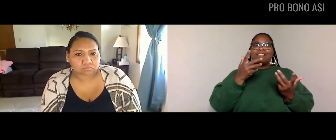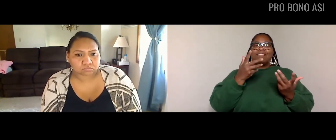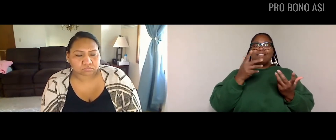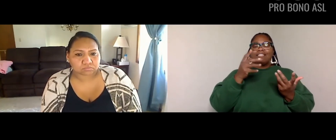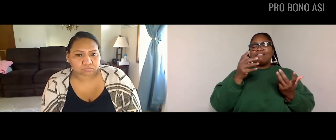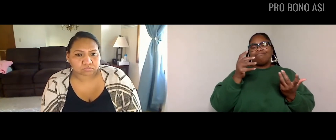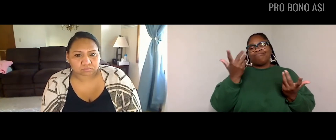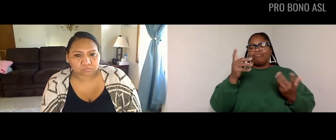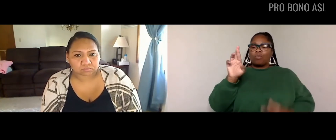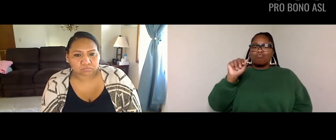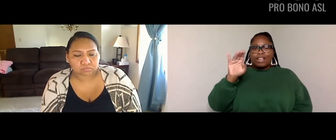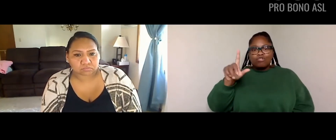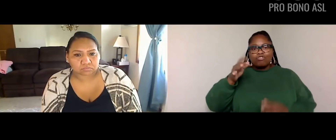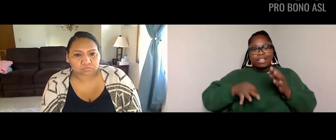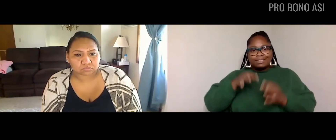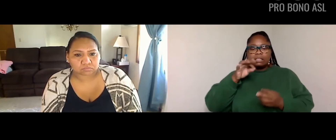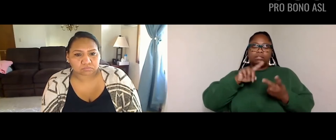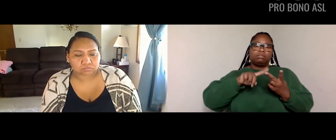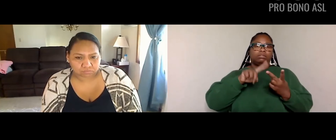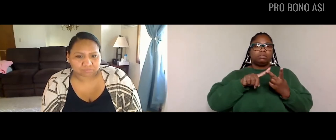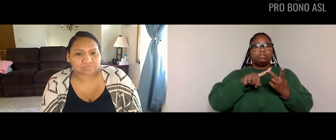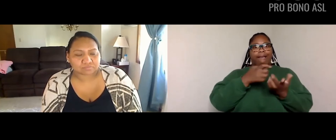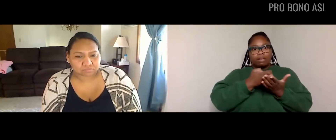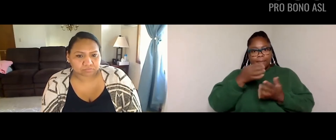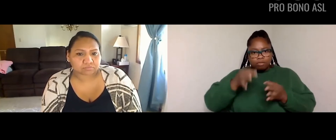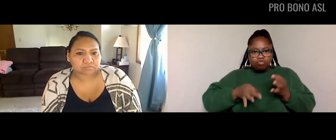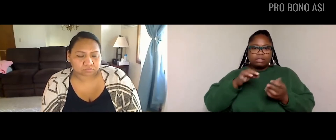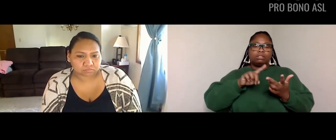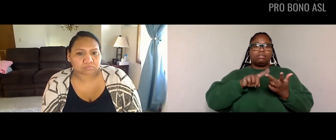here in California. So it's opening up discussion and